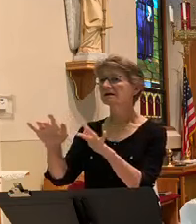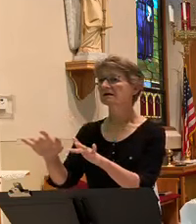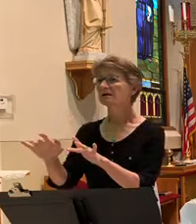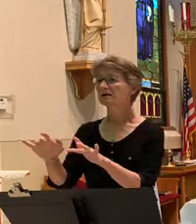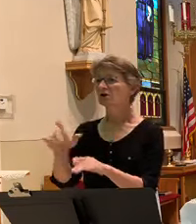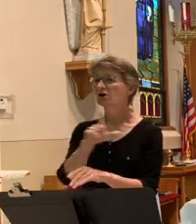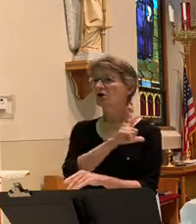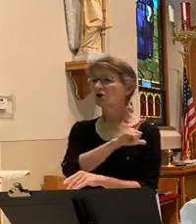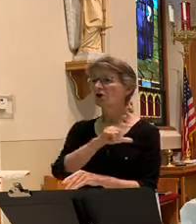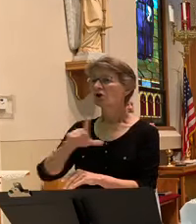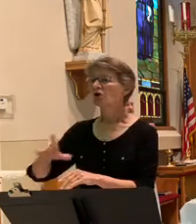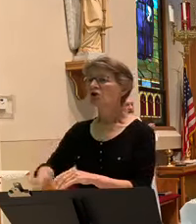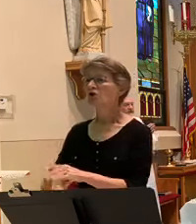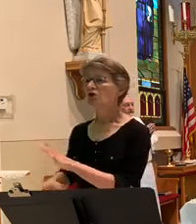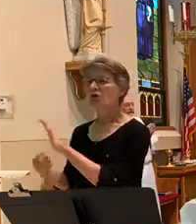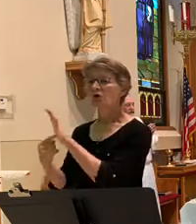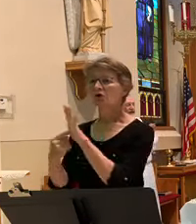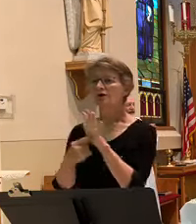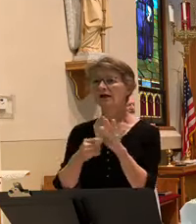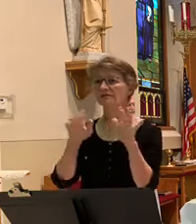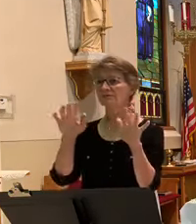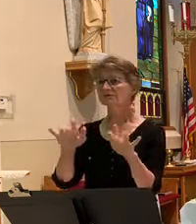Christ, have mercy. Lord, have mercy.